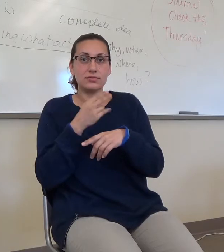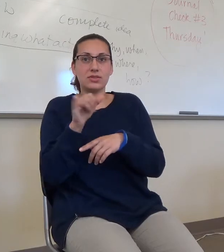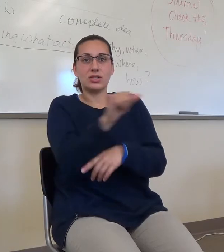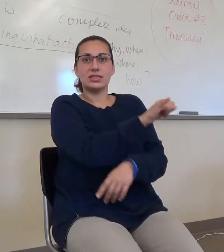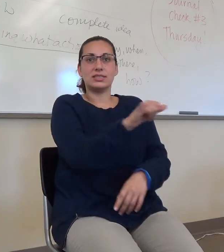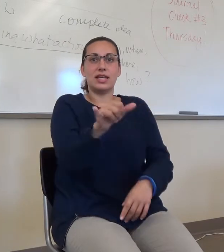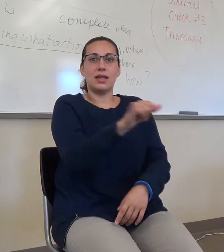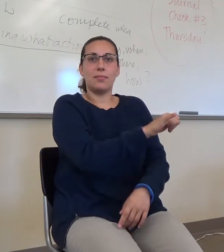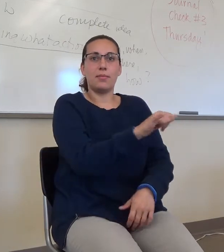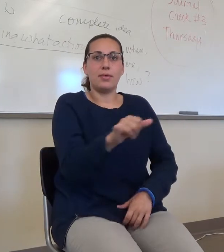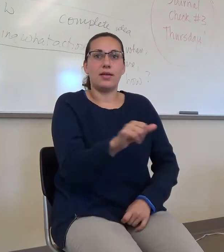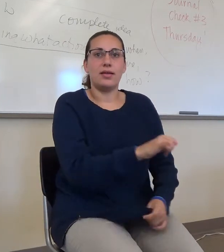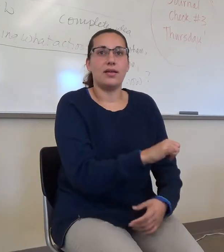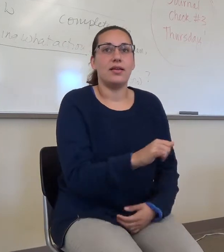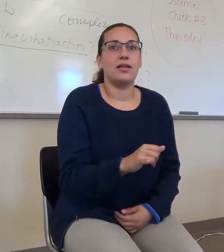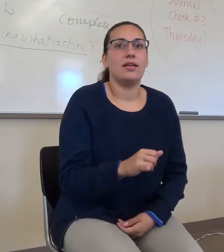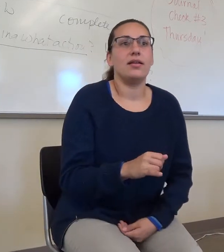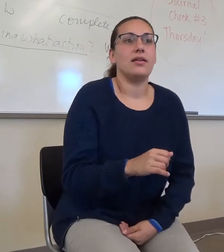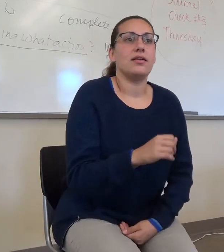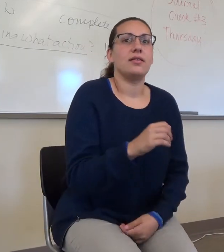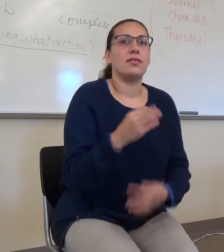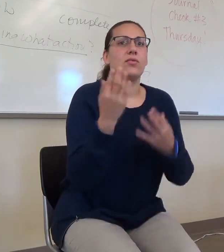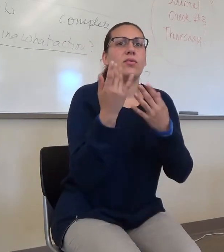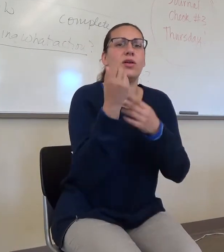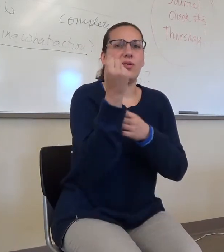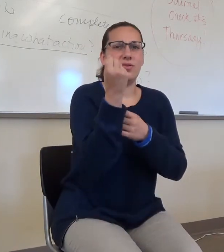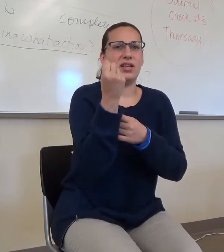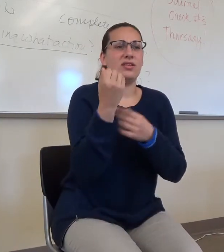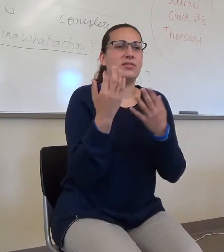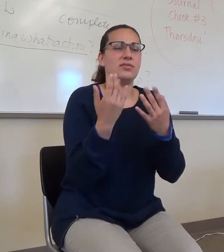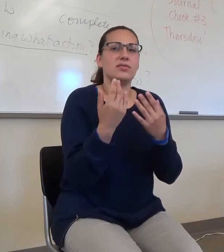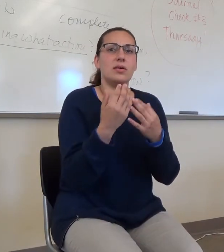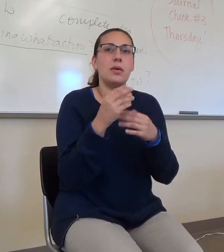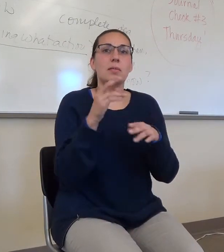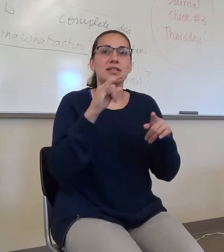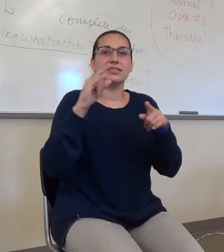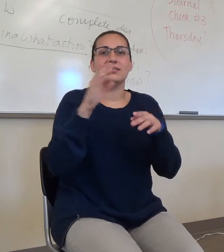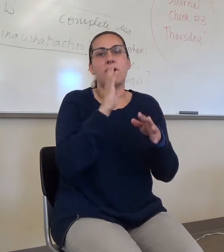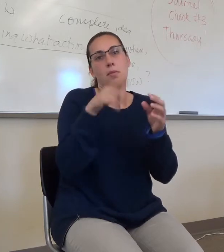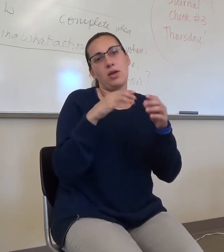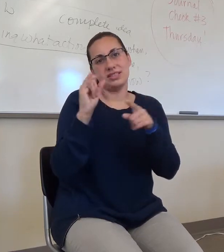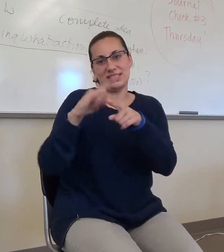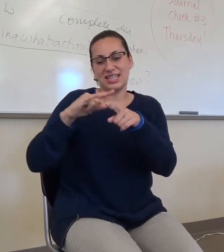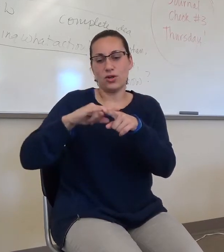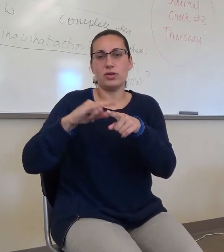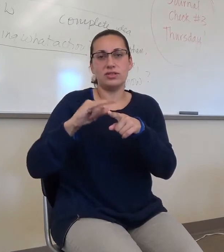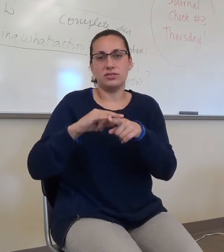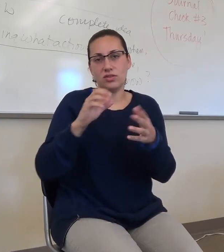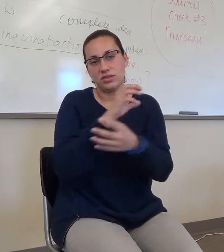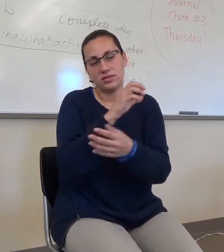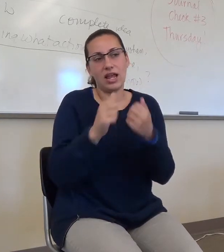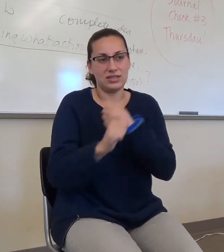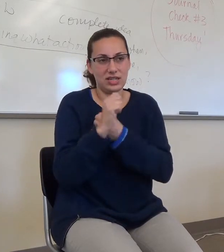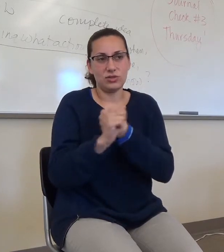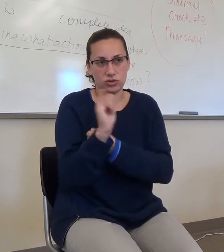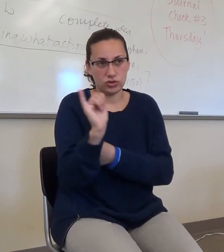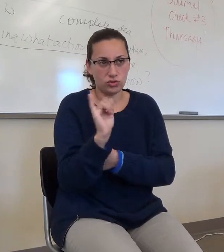smoking, like having to clean up the cigarette butts, you know, fires set by smoking, okay, somebody